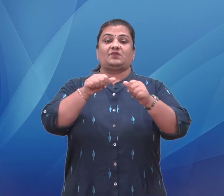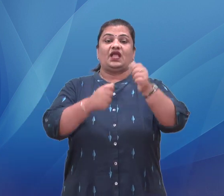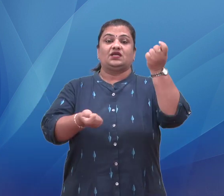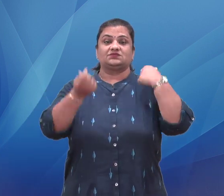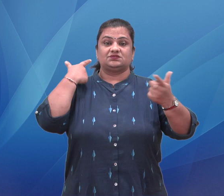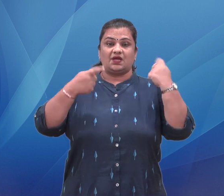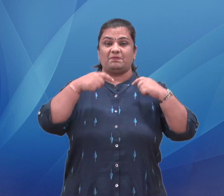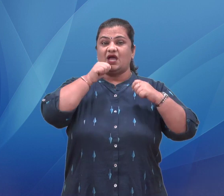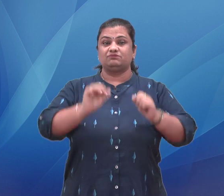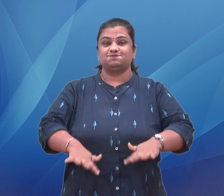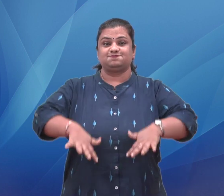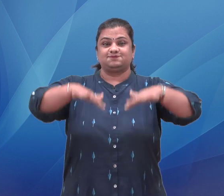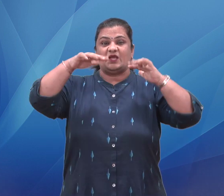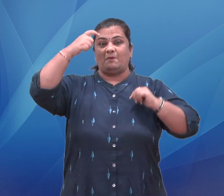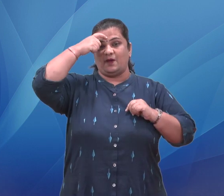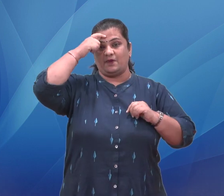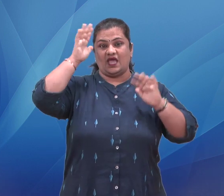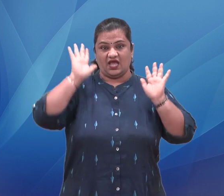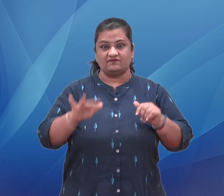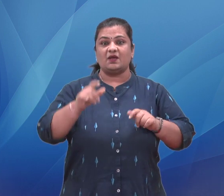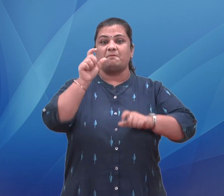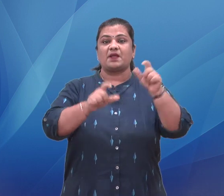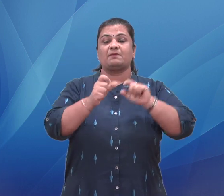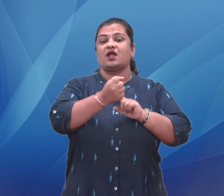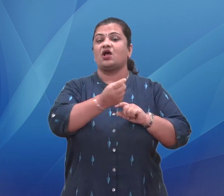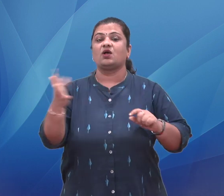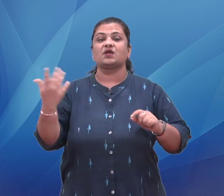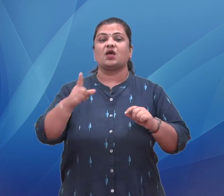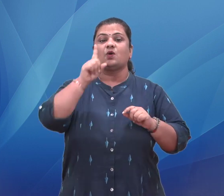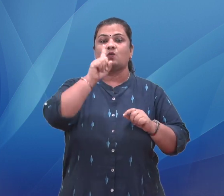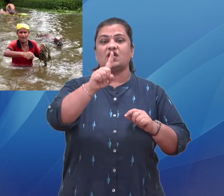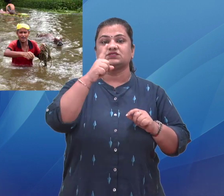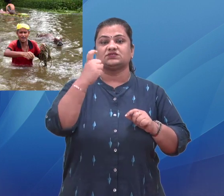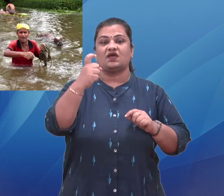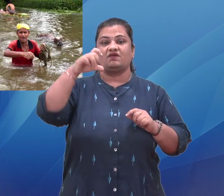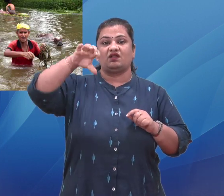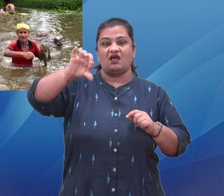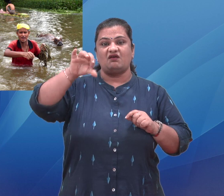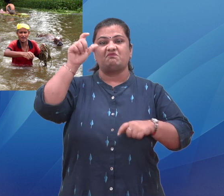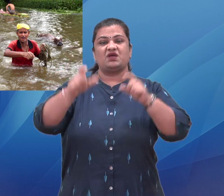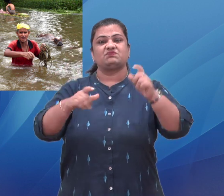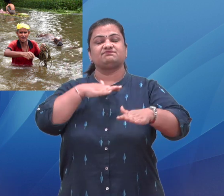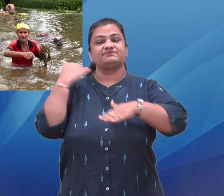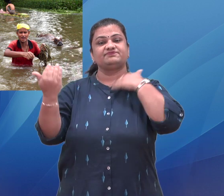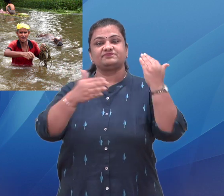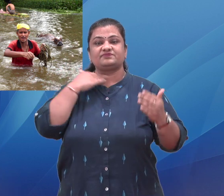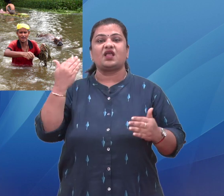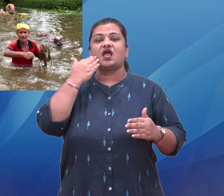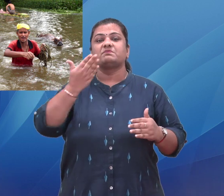The flood death toll in Assam reached 179 according to the official report on July